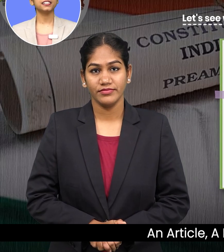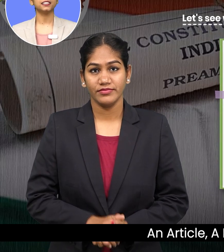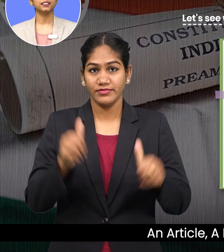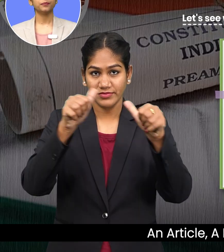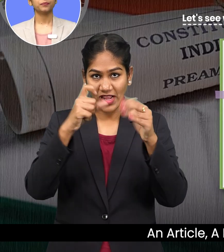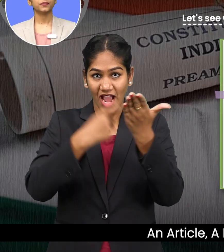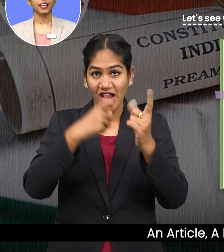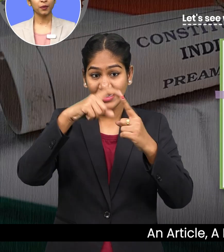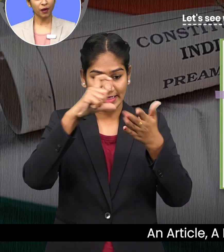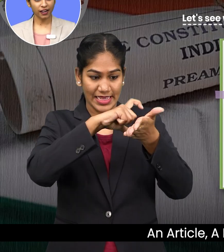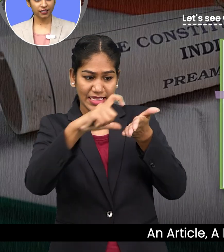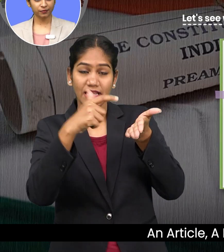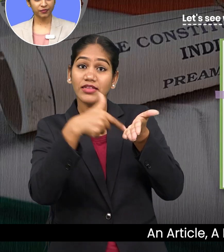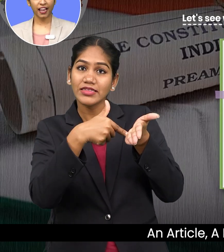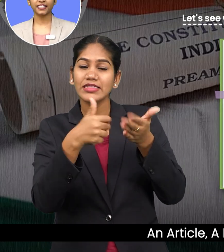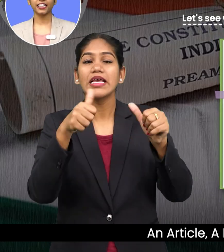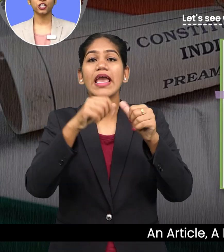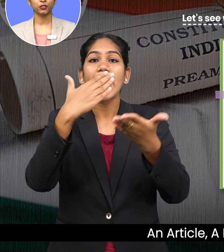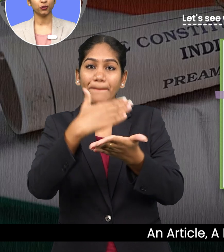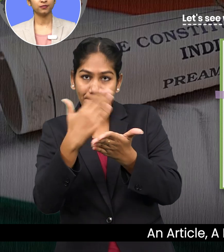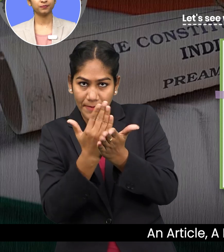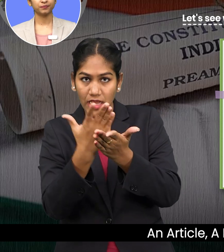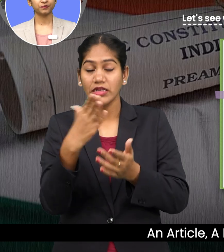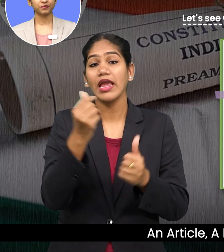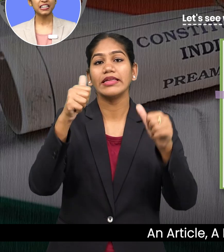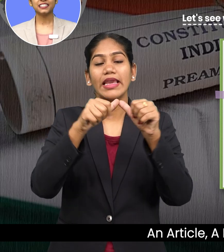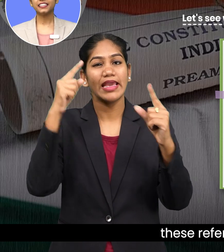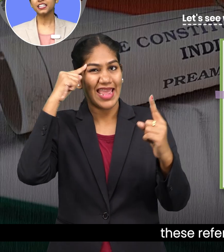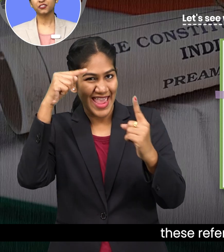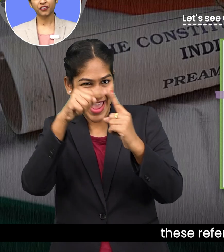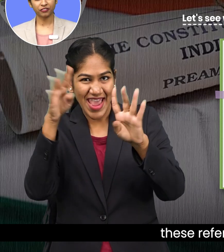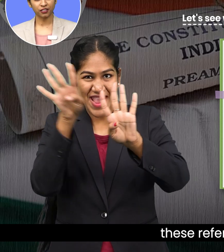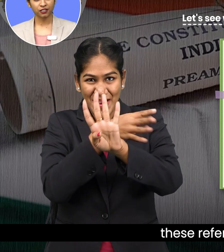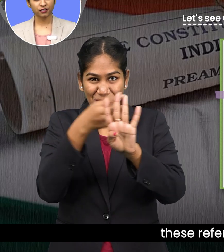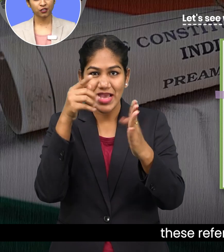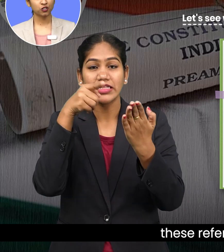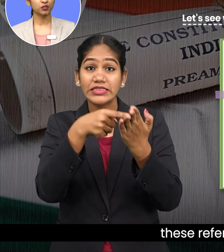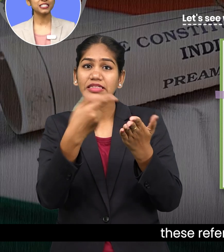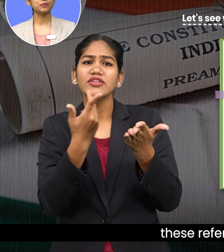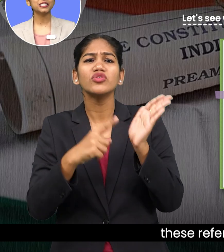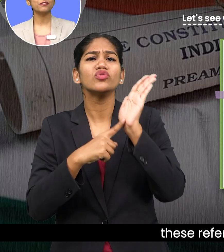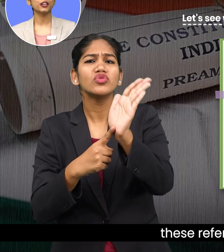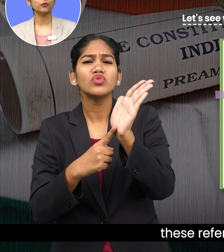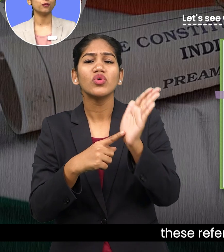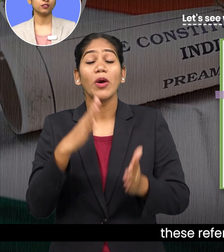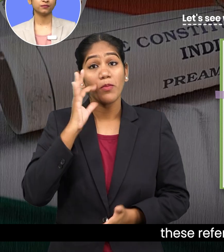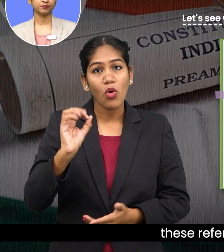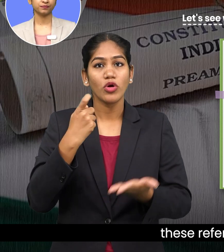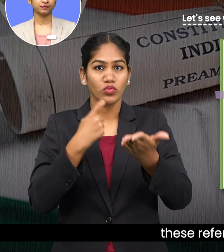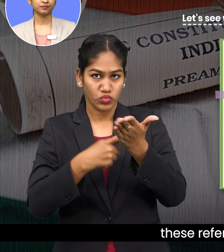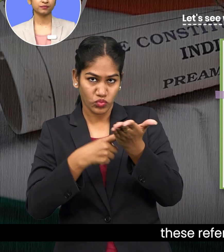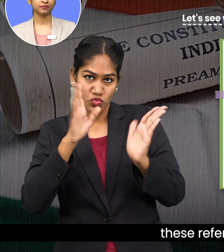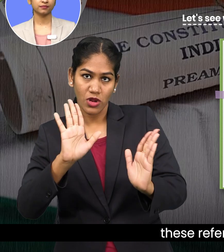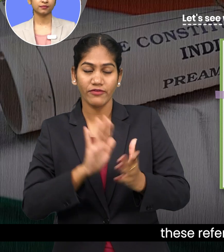An article, a part, and a schedule. These refer to a specific rule,